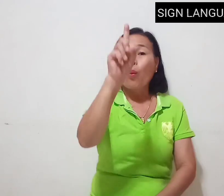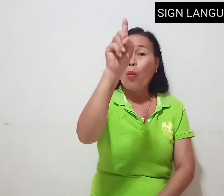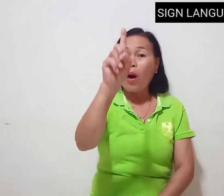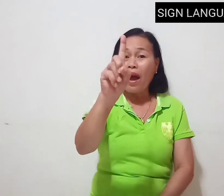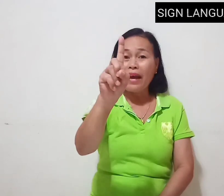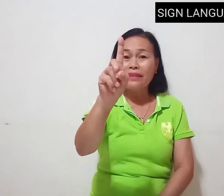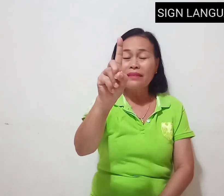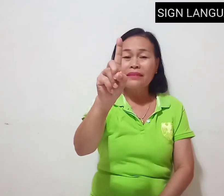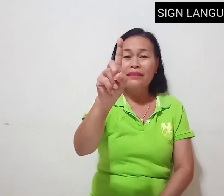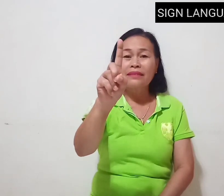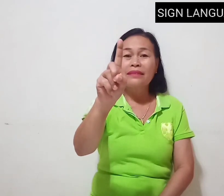1,